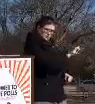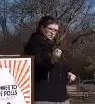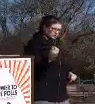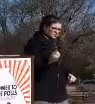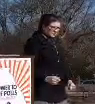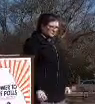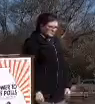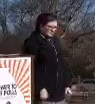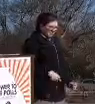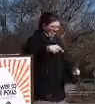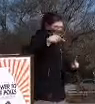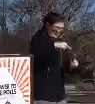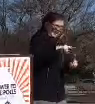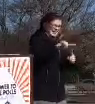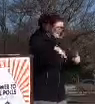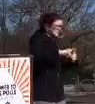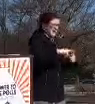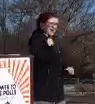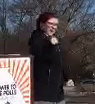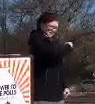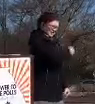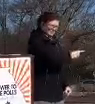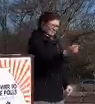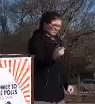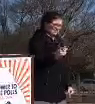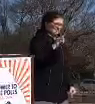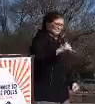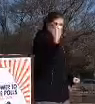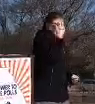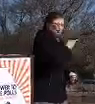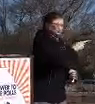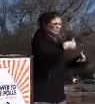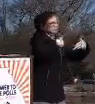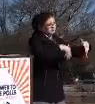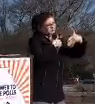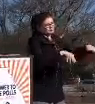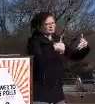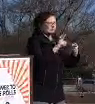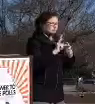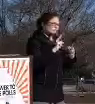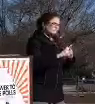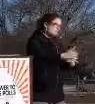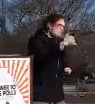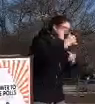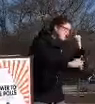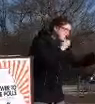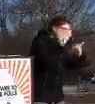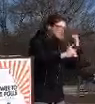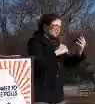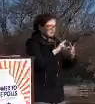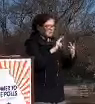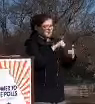that is why you have marched, and you called, and you've written letters, and you've gathered